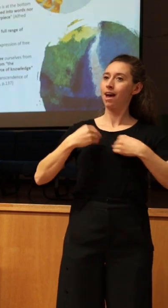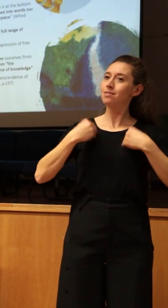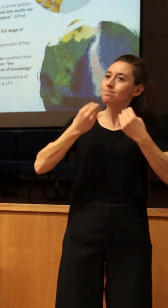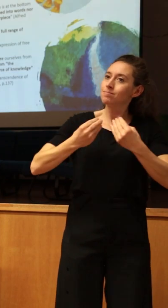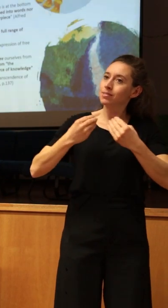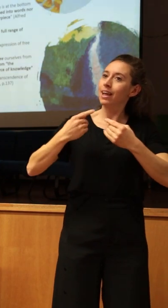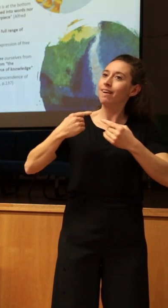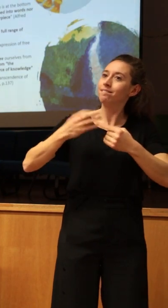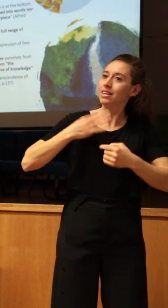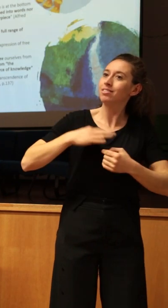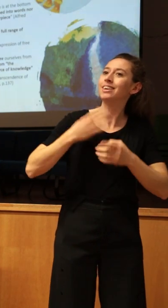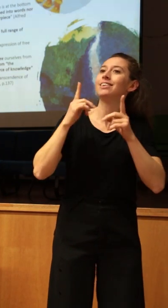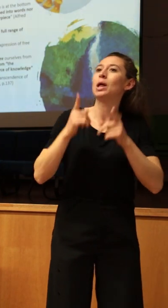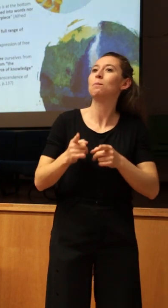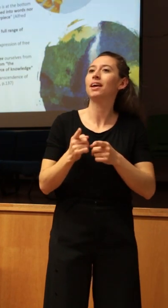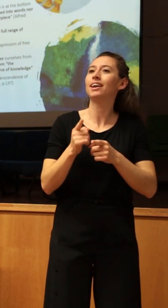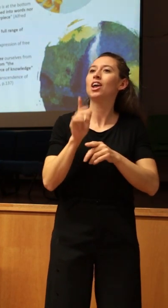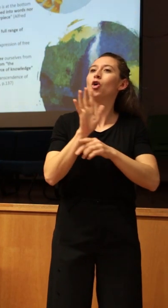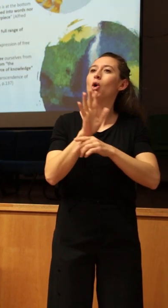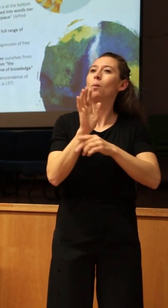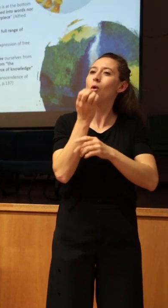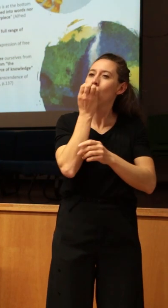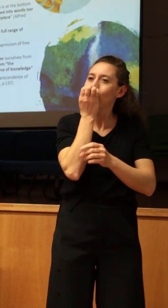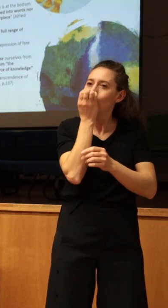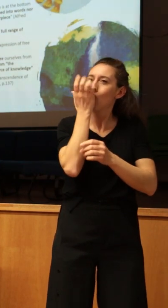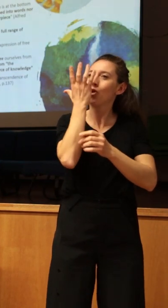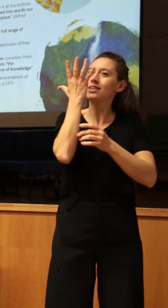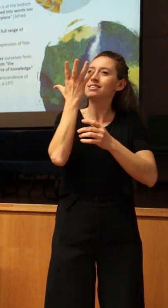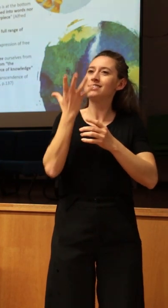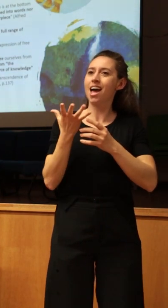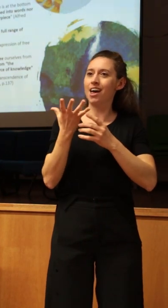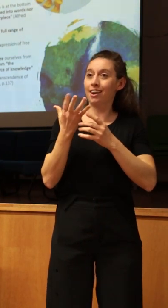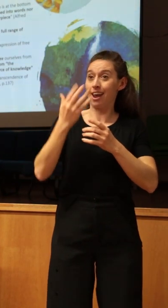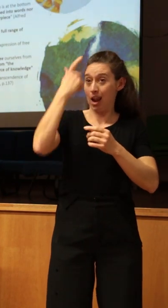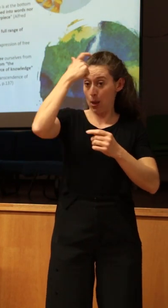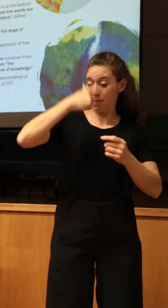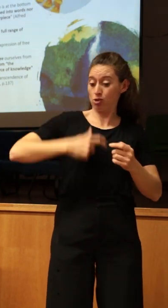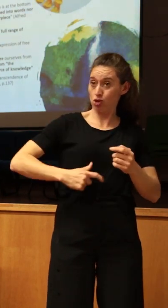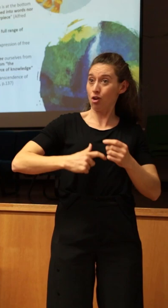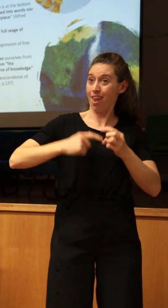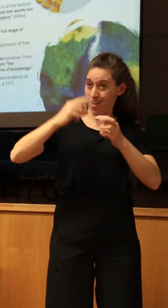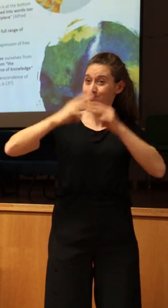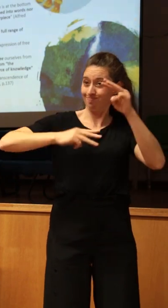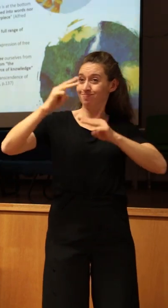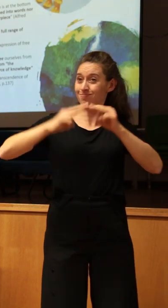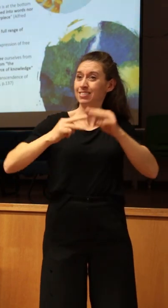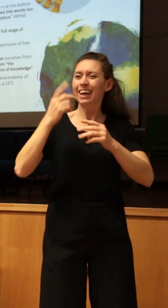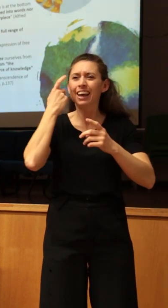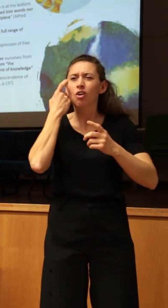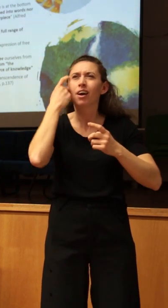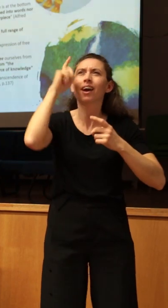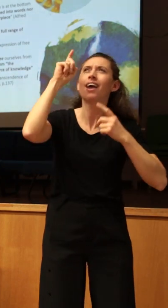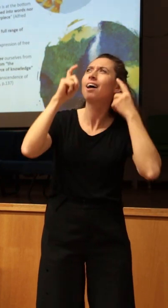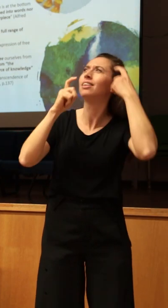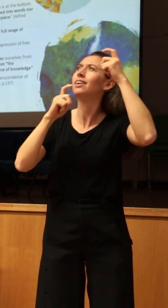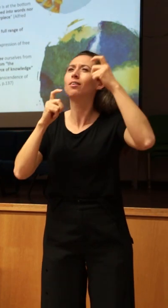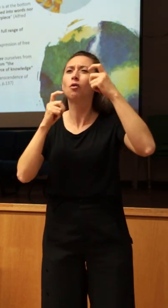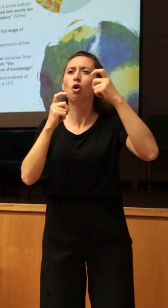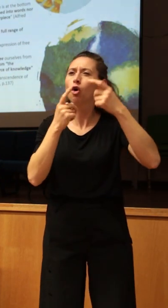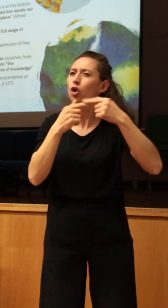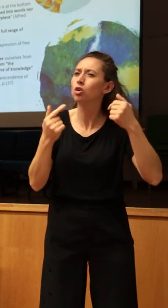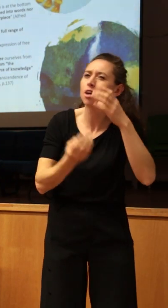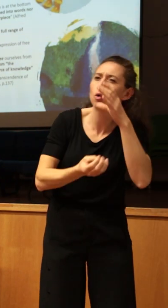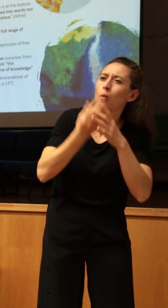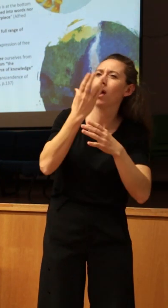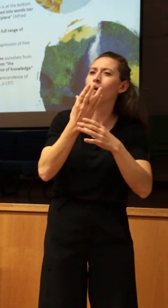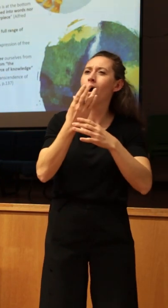a florecer. And do it creatively. Y lo hacen creativamente. And have a full range of emotions. Y abarcan un